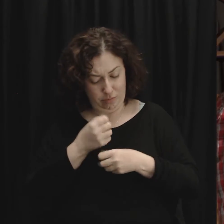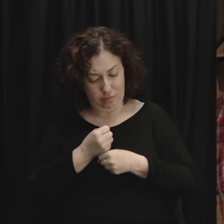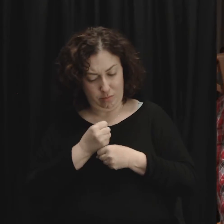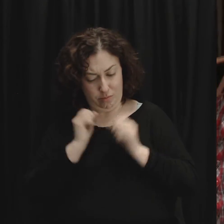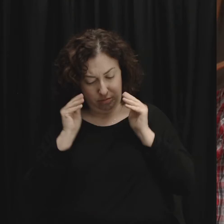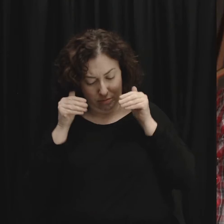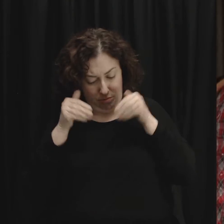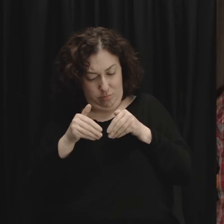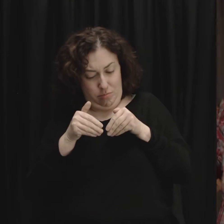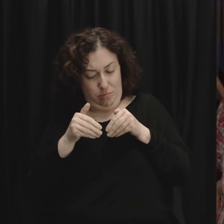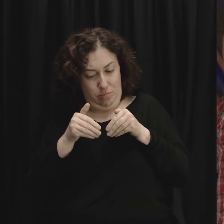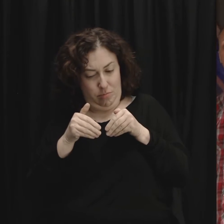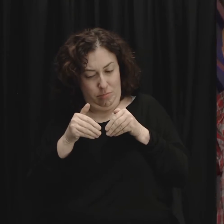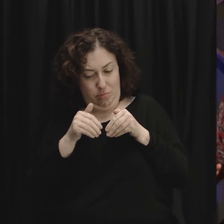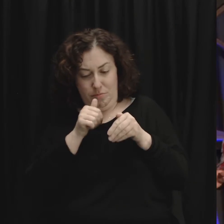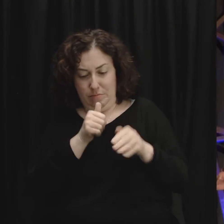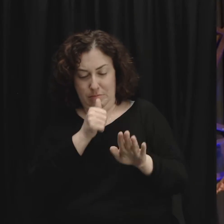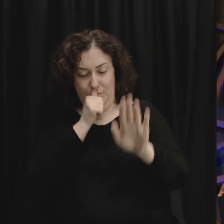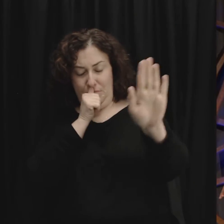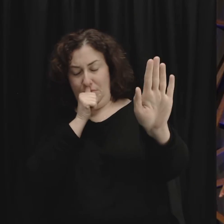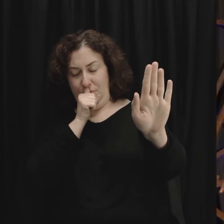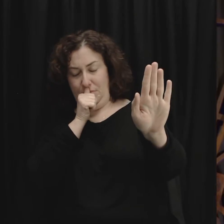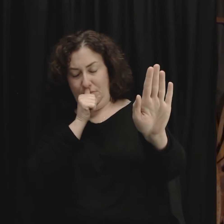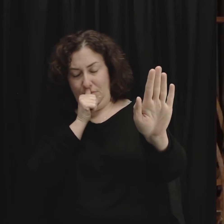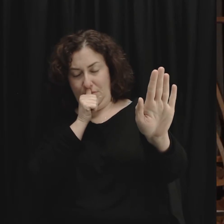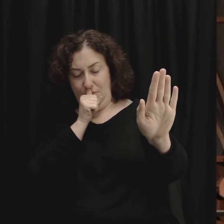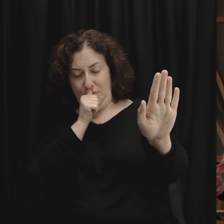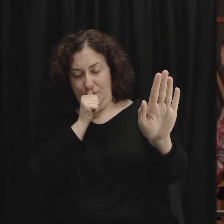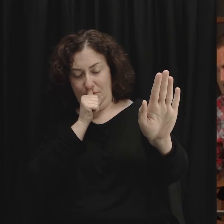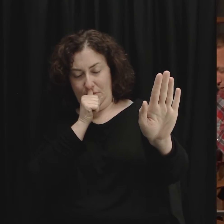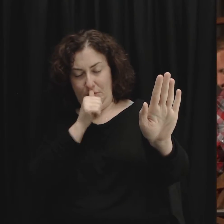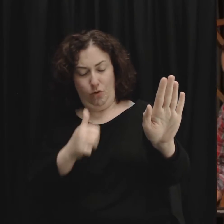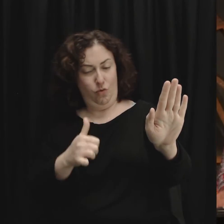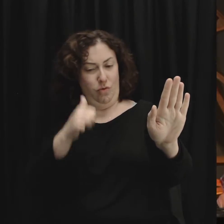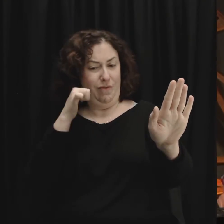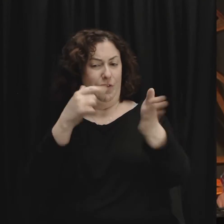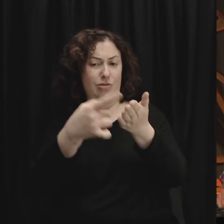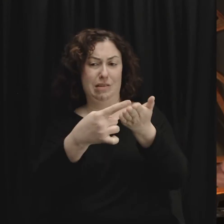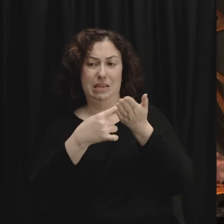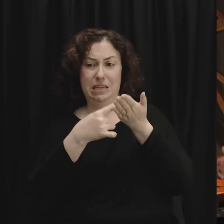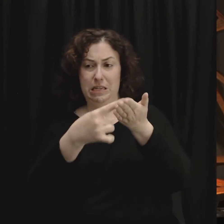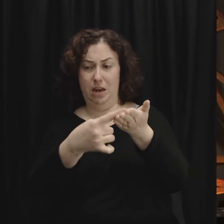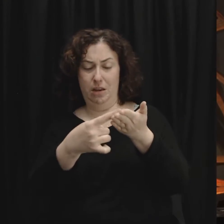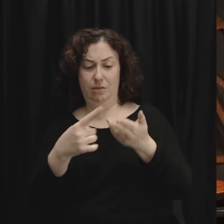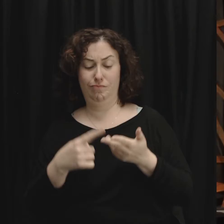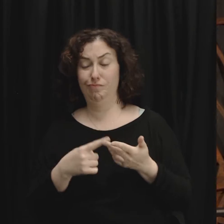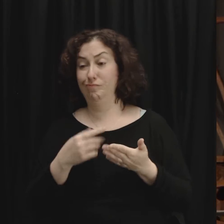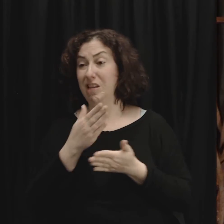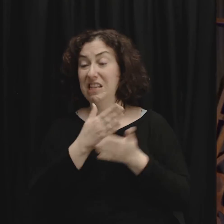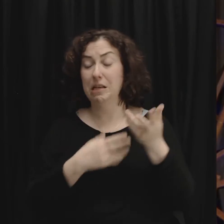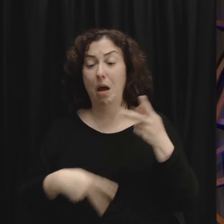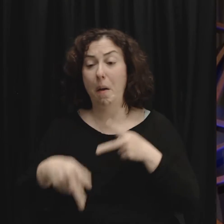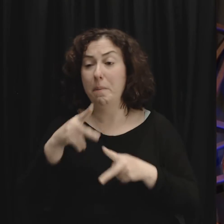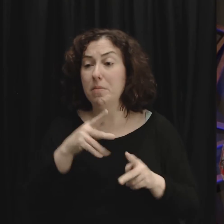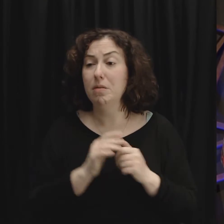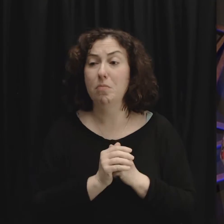stonewall the other person. We'll give them the silent treatment. We'll just cut them out of our life. Some of us deal with conflict by holding on to